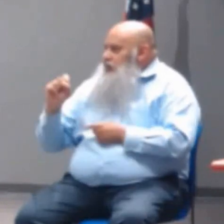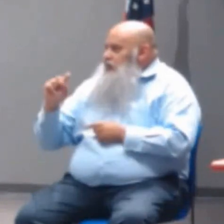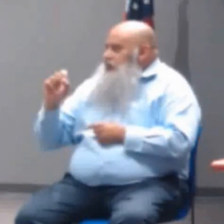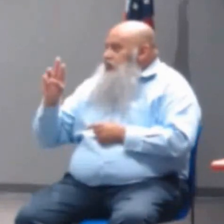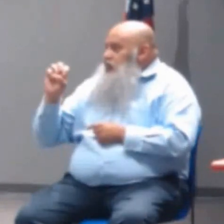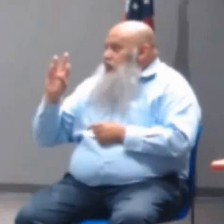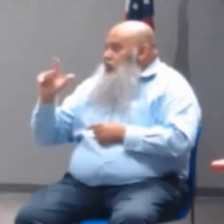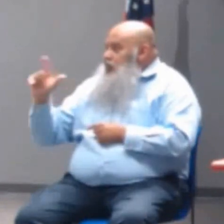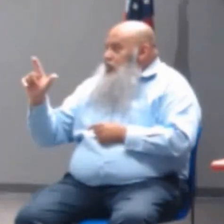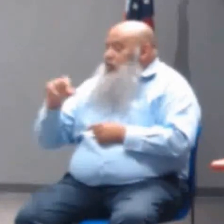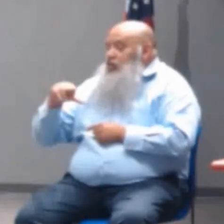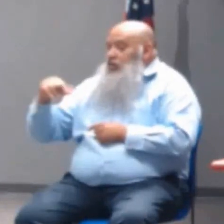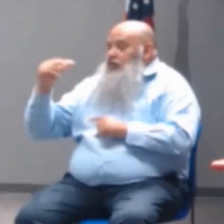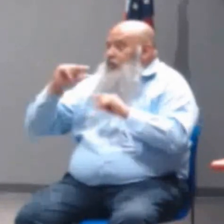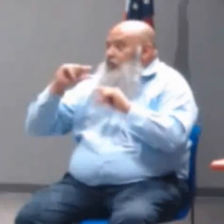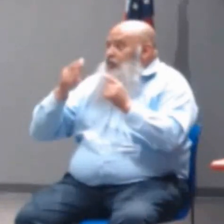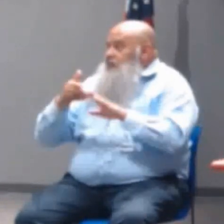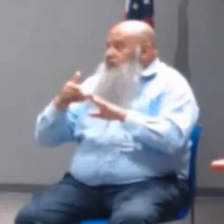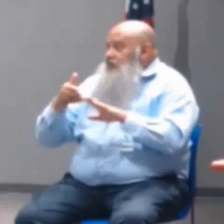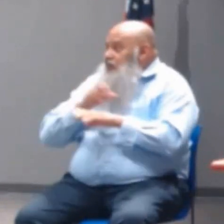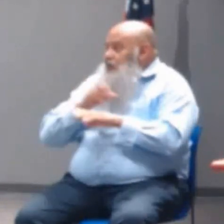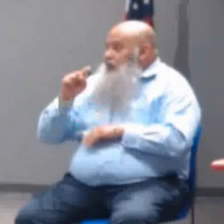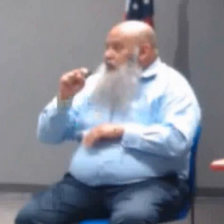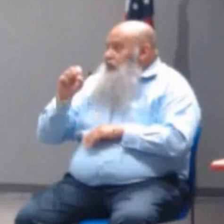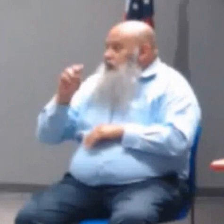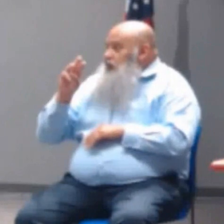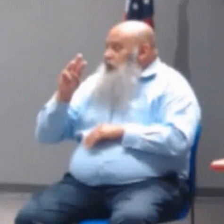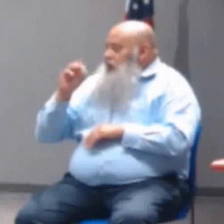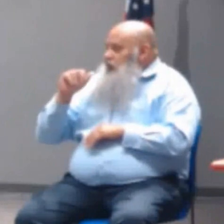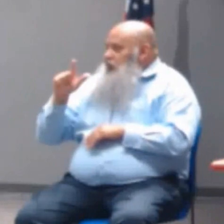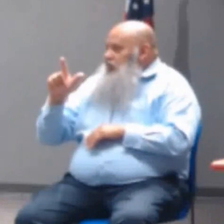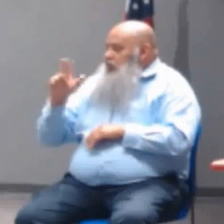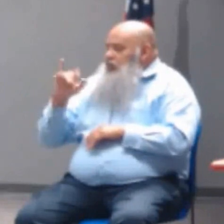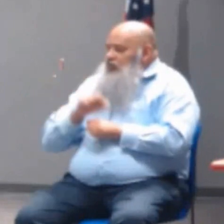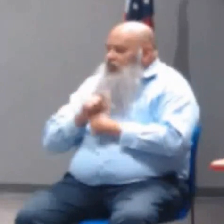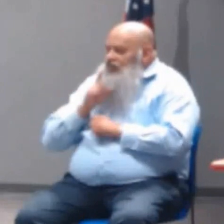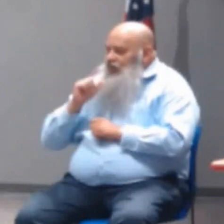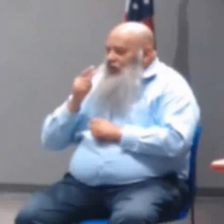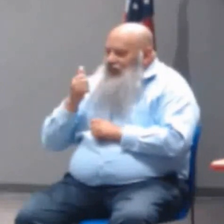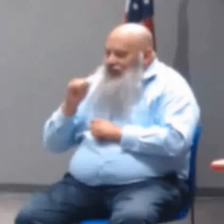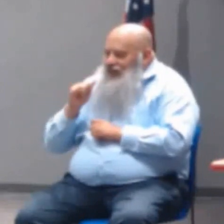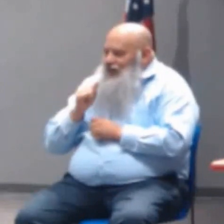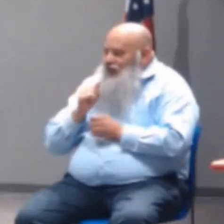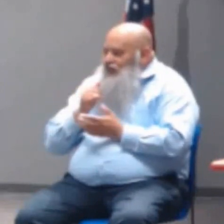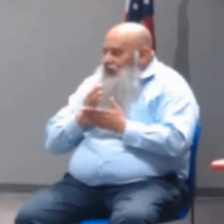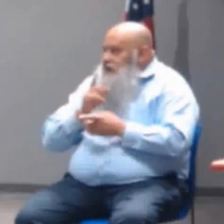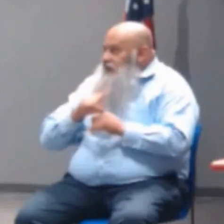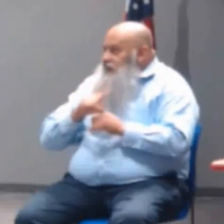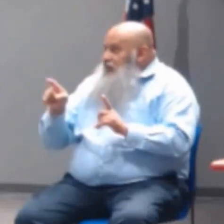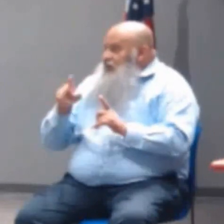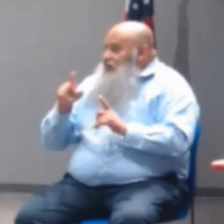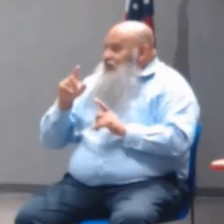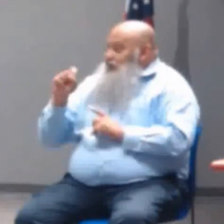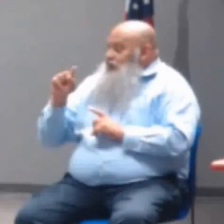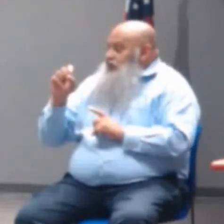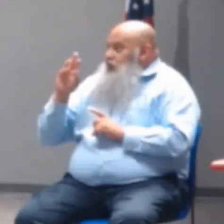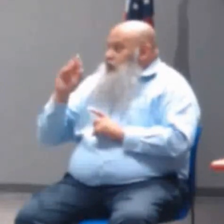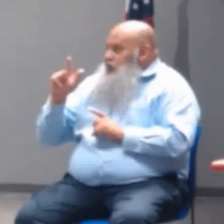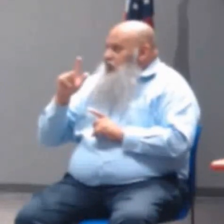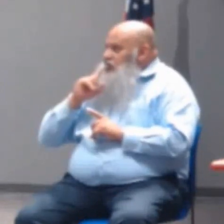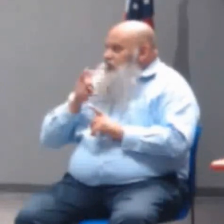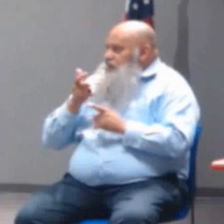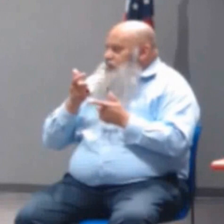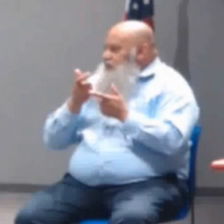There have been other groups before Stonewall working for gay rights, but Stonewall was a catalyst for much